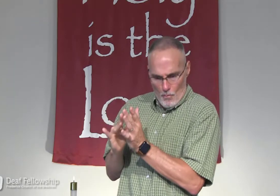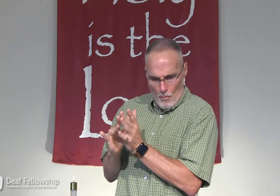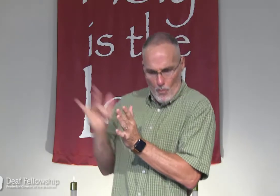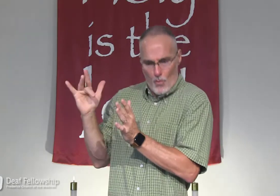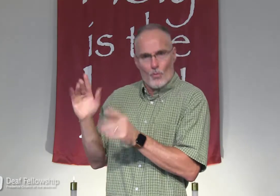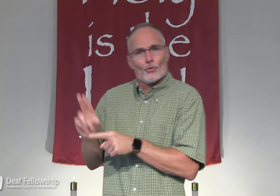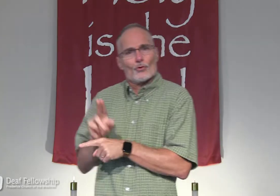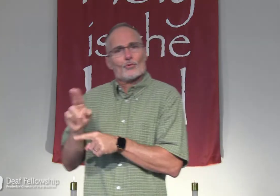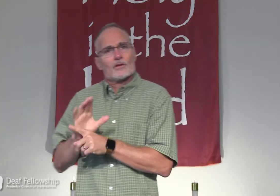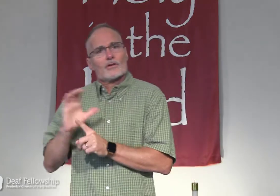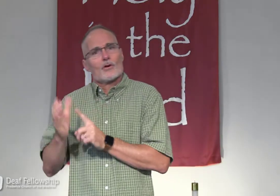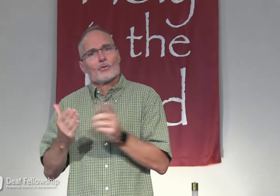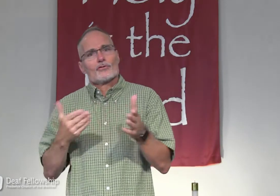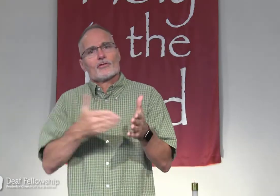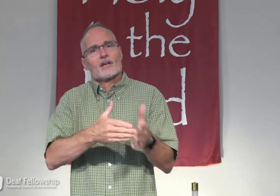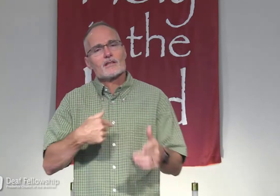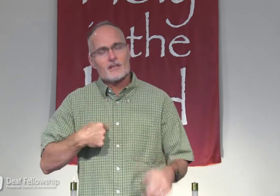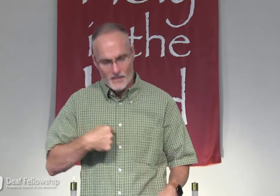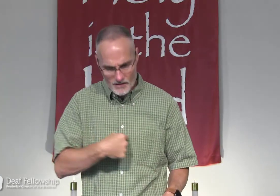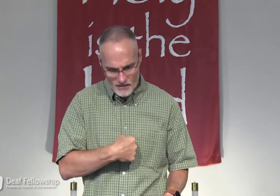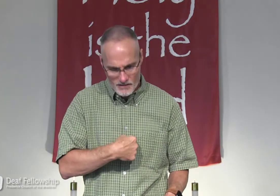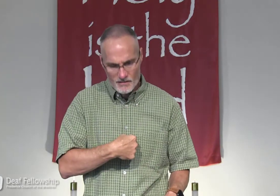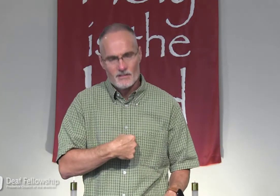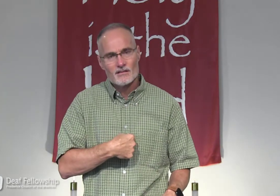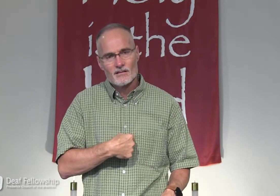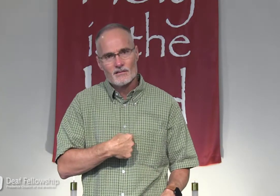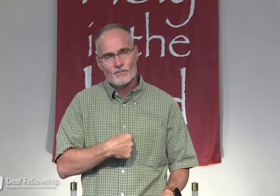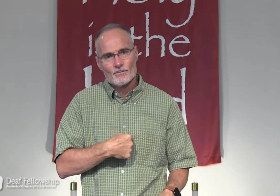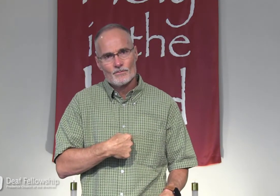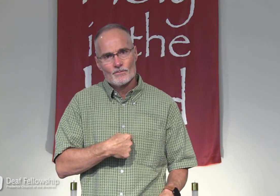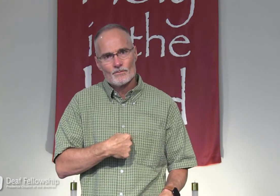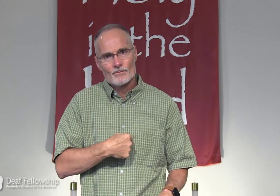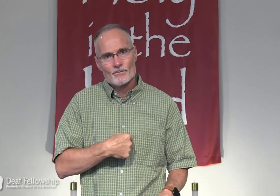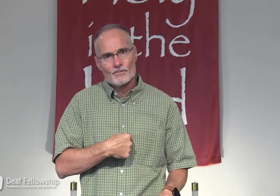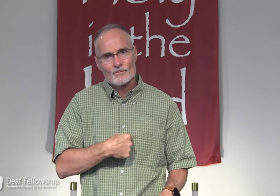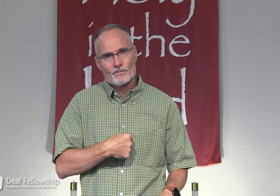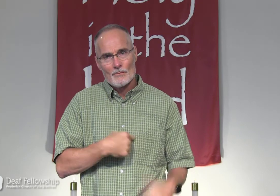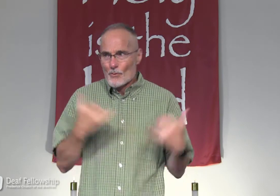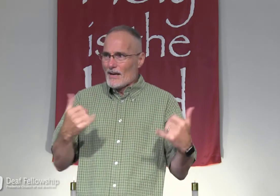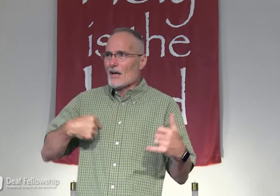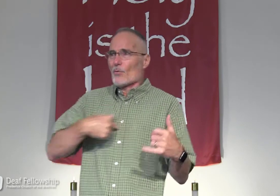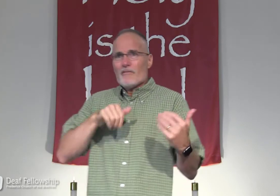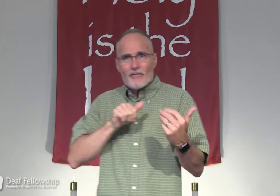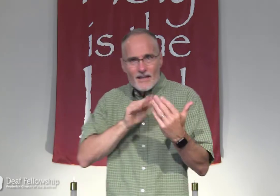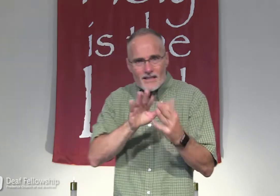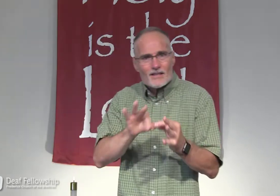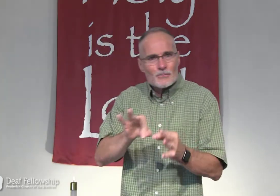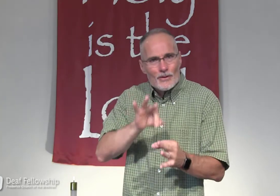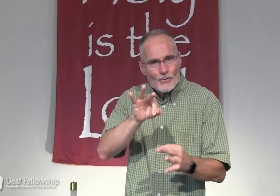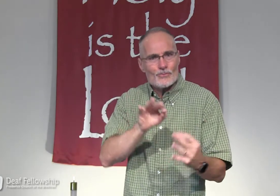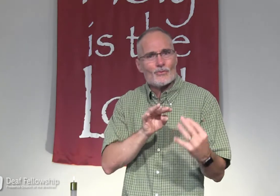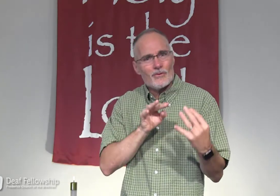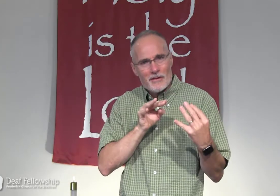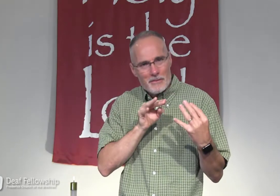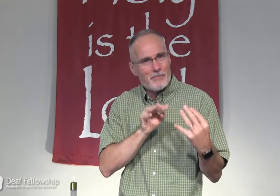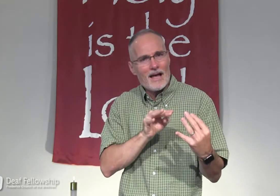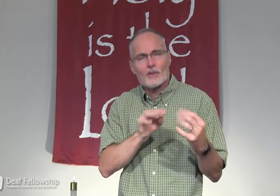his clear instruction, oh, Satan loves that. He loves to use that against us. Right now, we